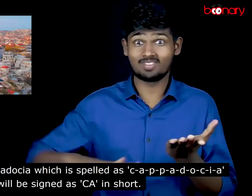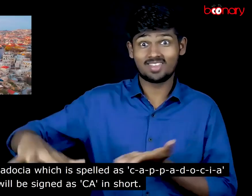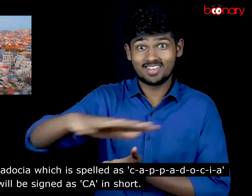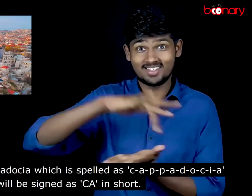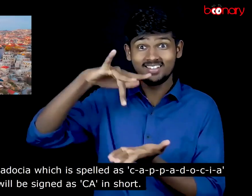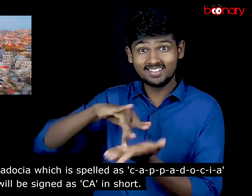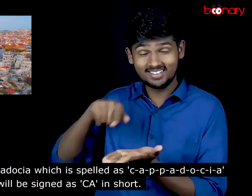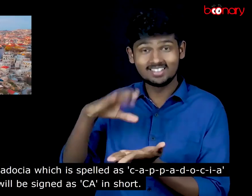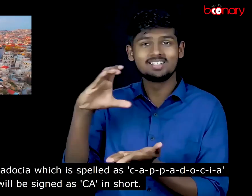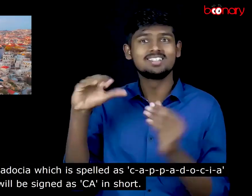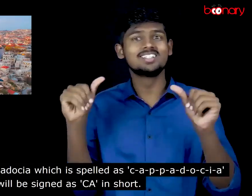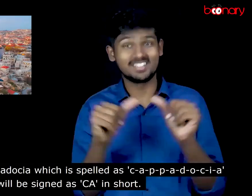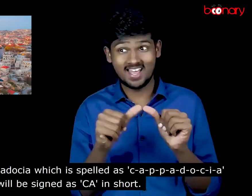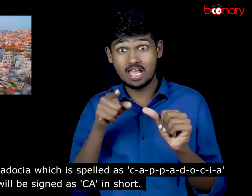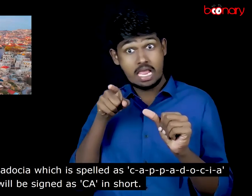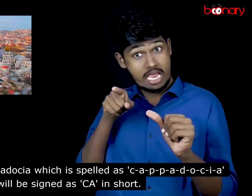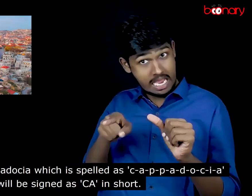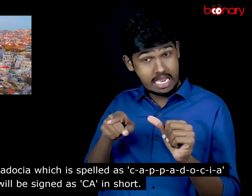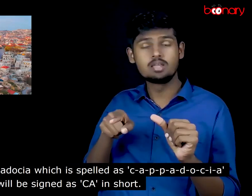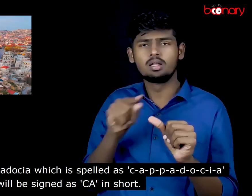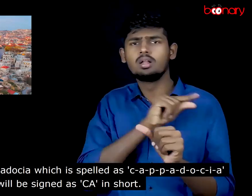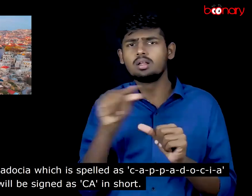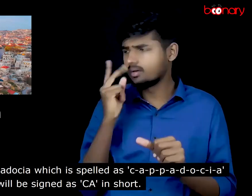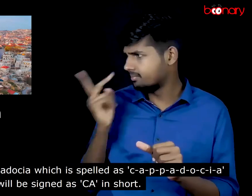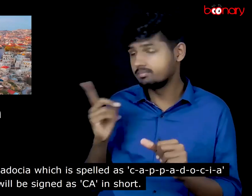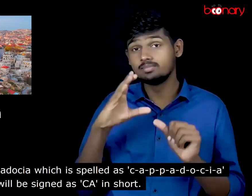The place Cappadocia, which is spelled as